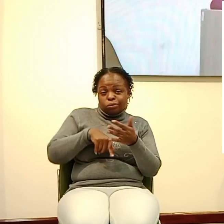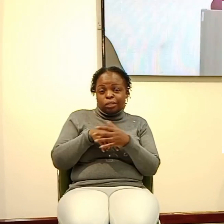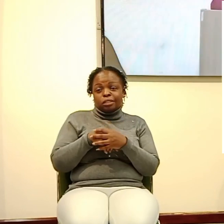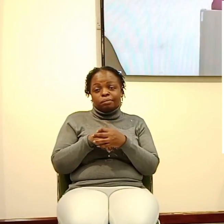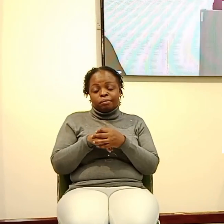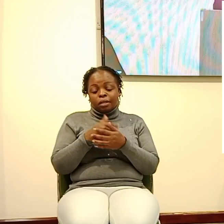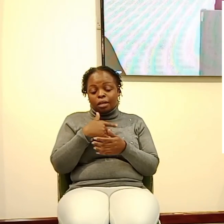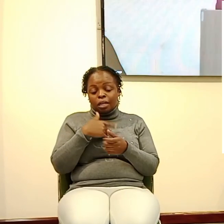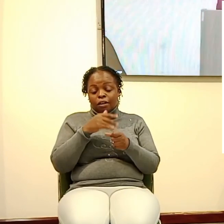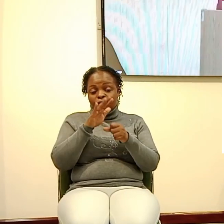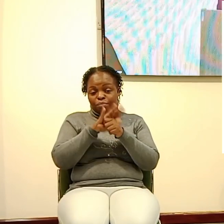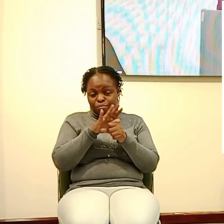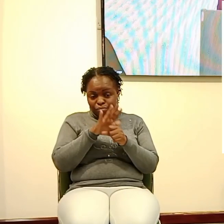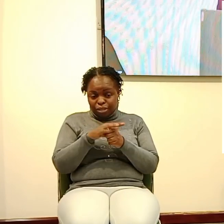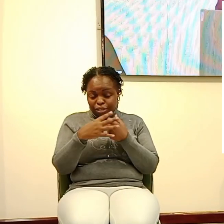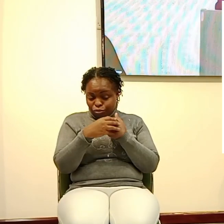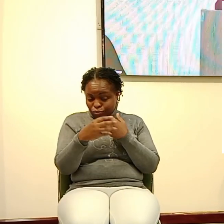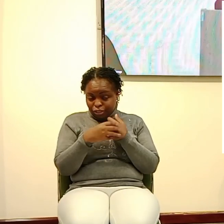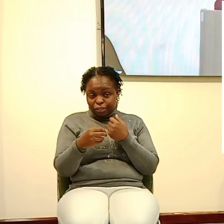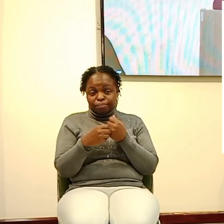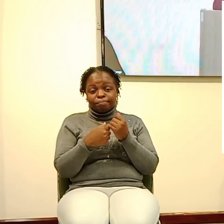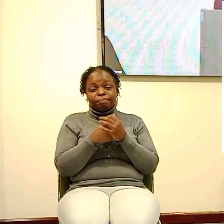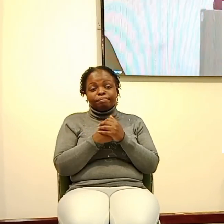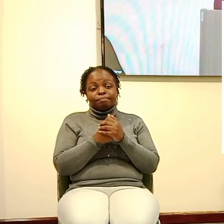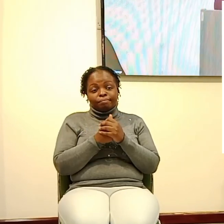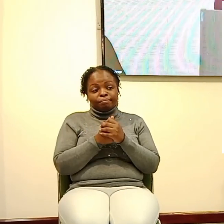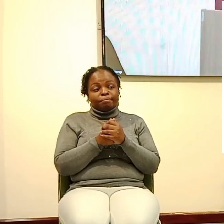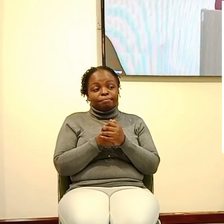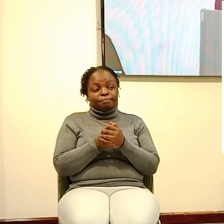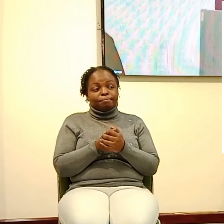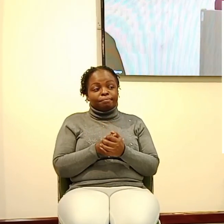I have so many notes.